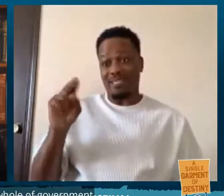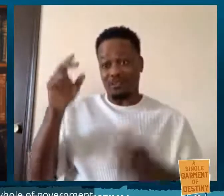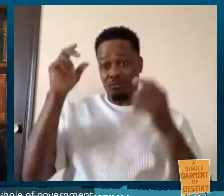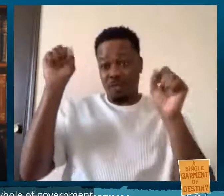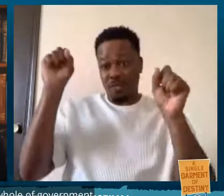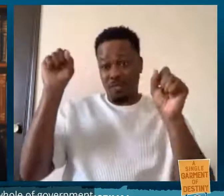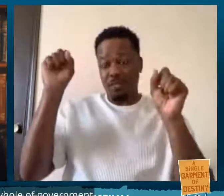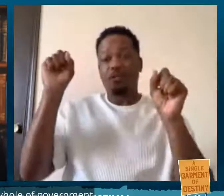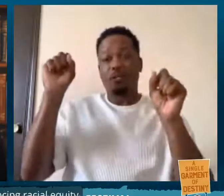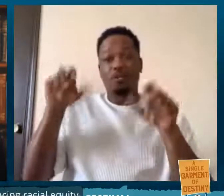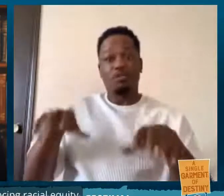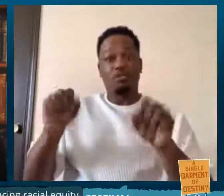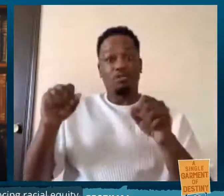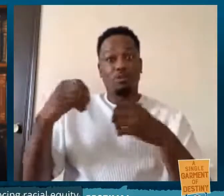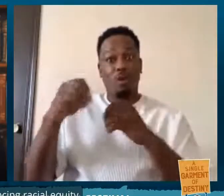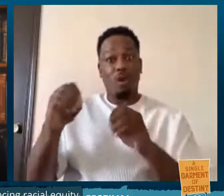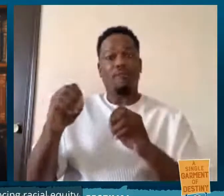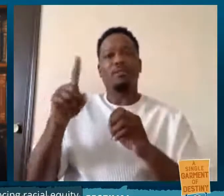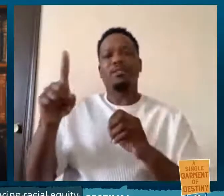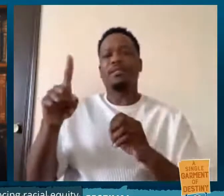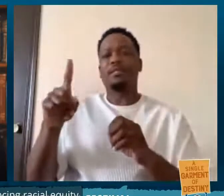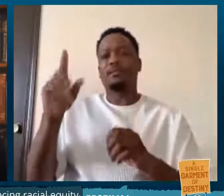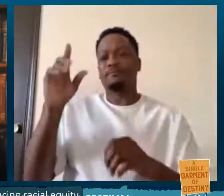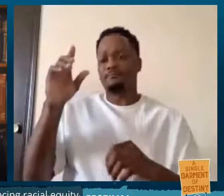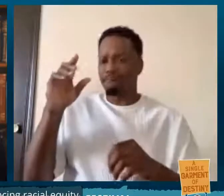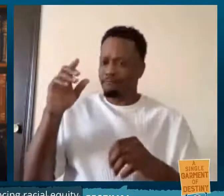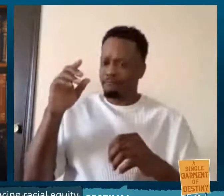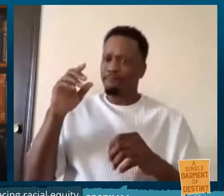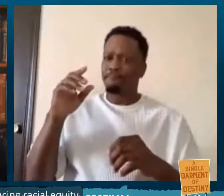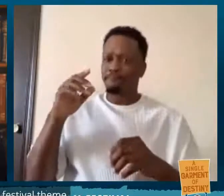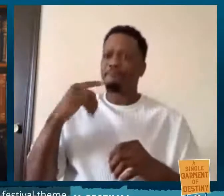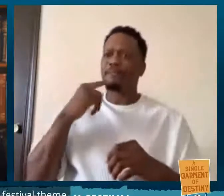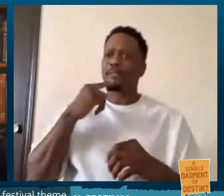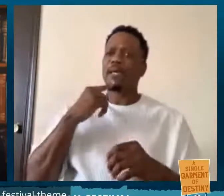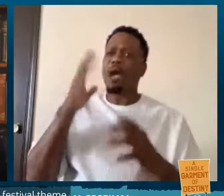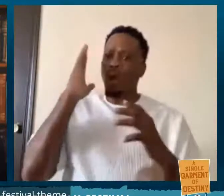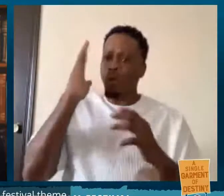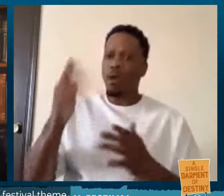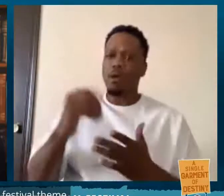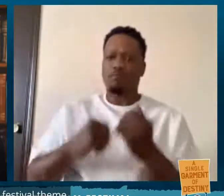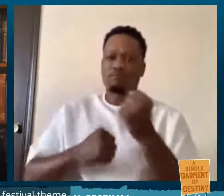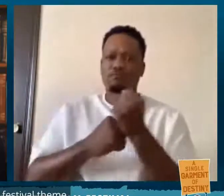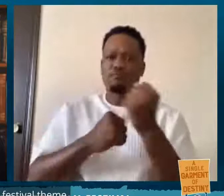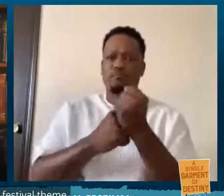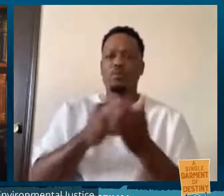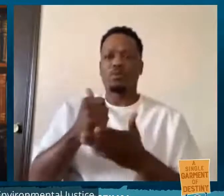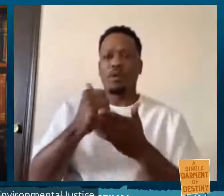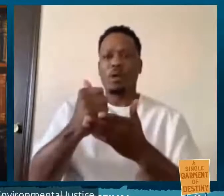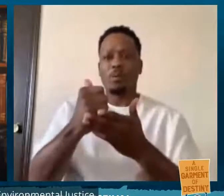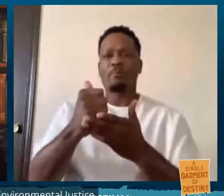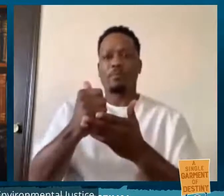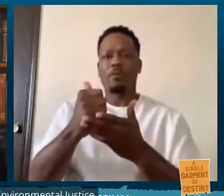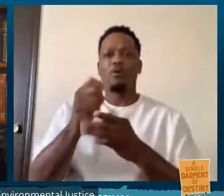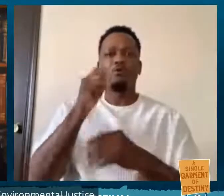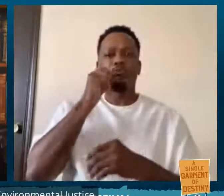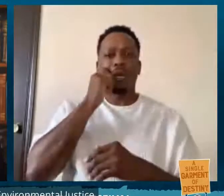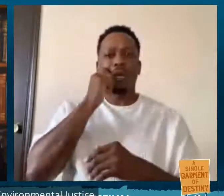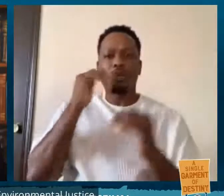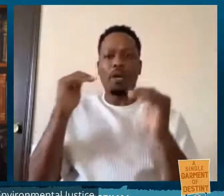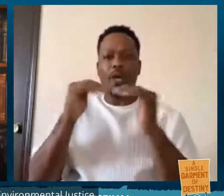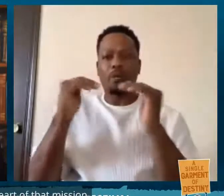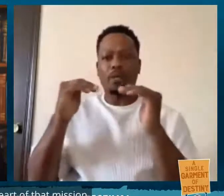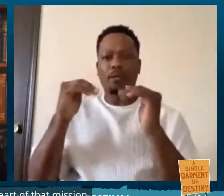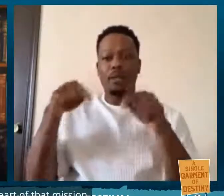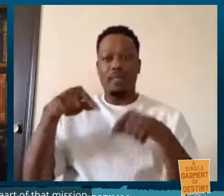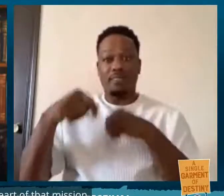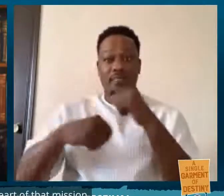to put the whole of government behind advancing racial equity. This year's festival's theme, Civil Rights and Environmental